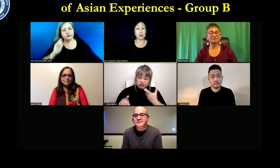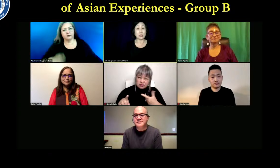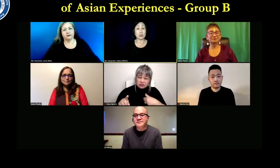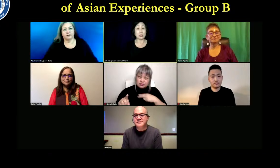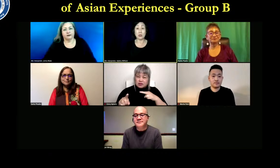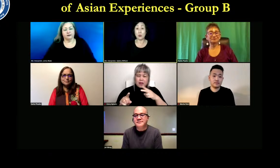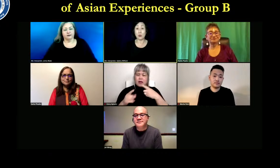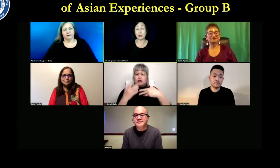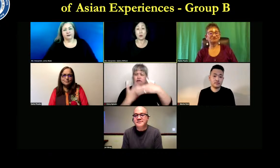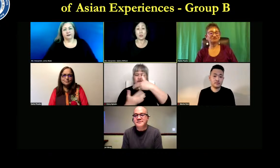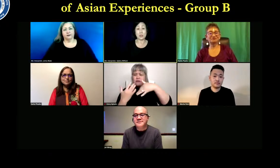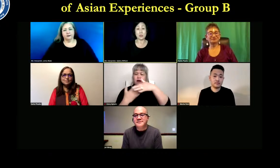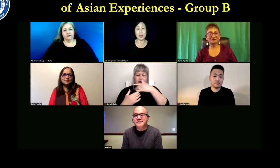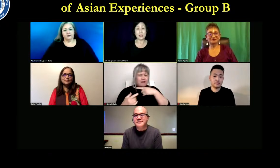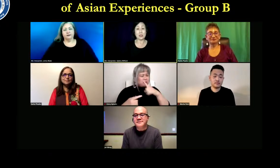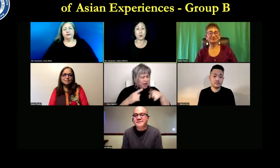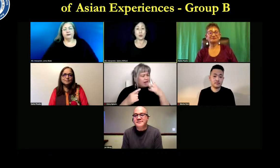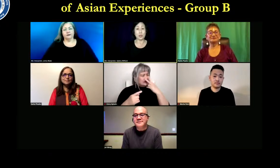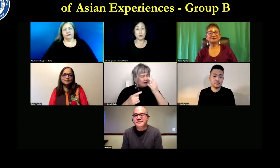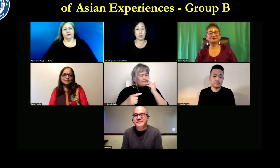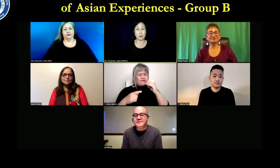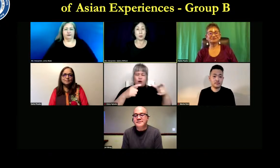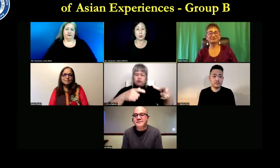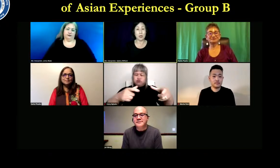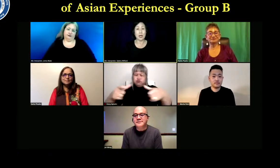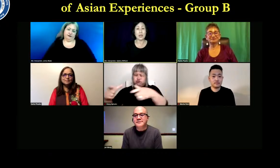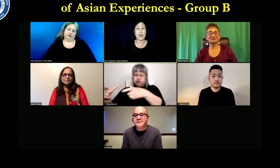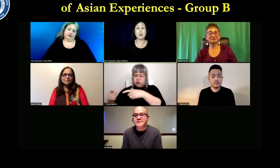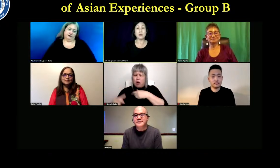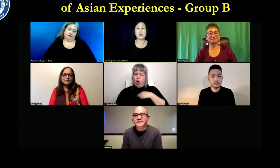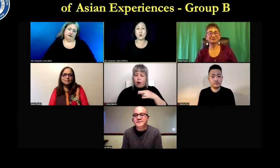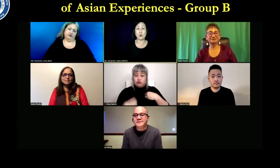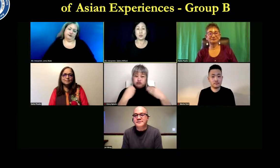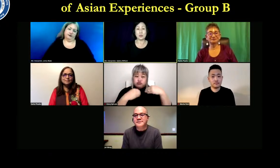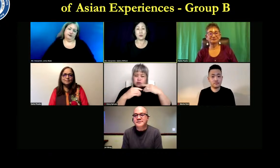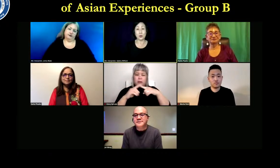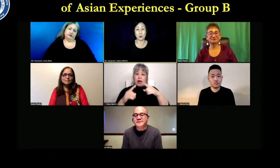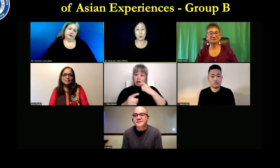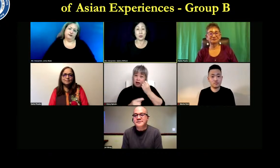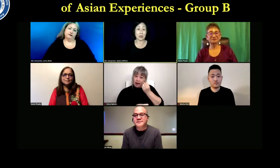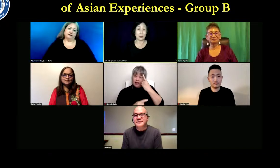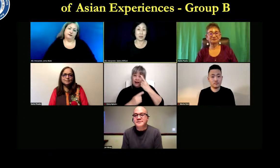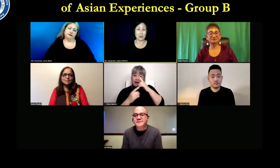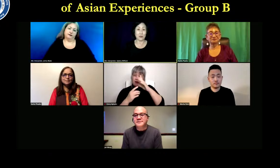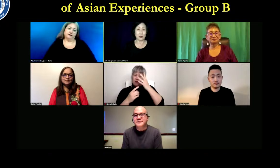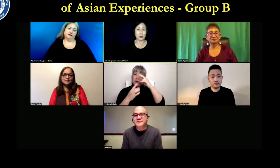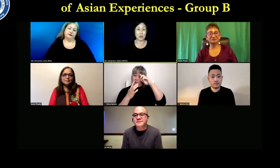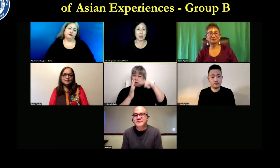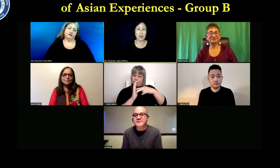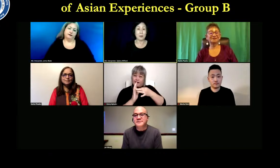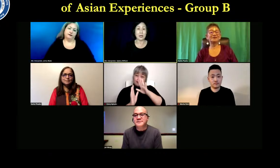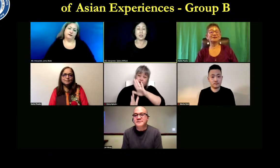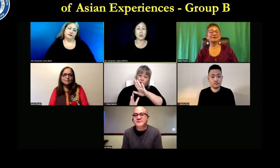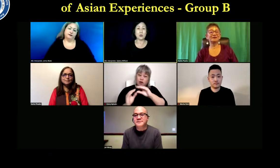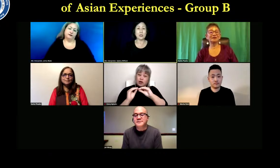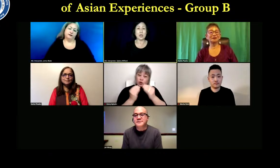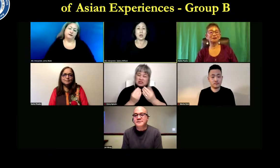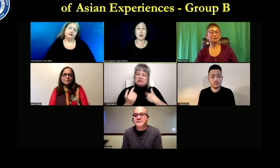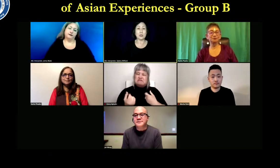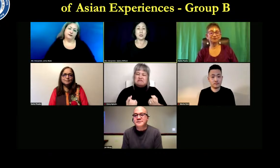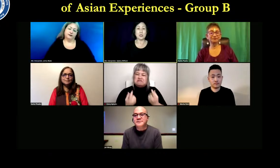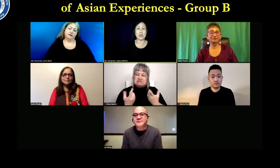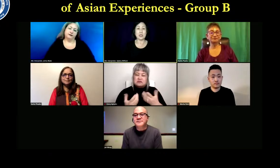and I didn't always understand because they were all hearing people. Now I would see, of course, the food and I would eat that food, but I